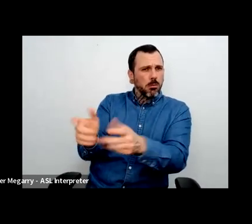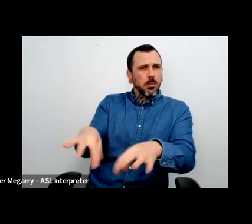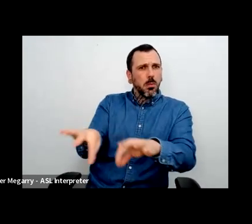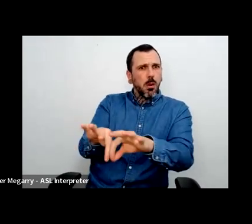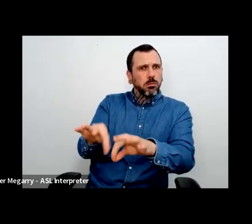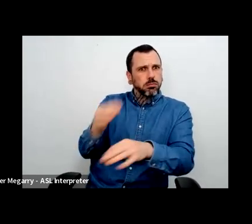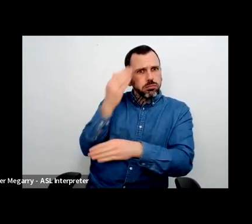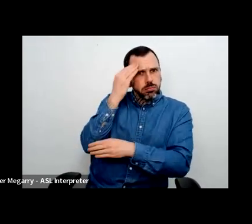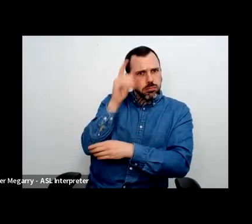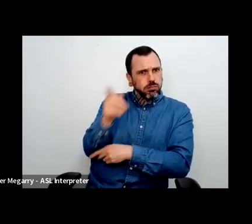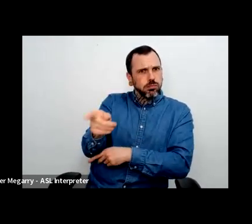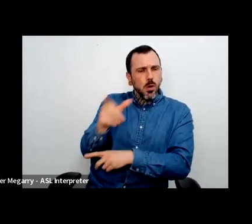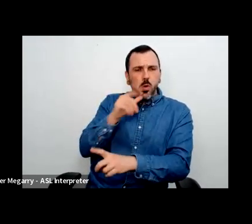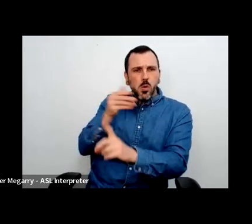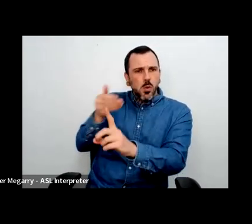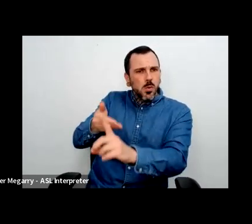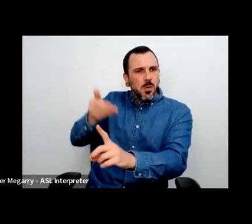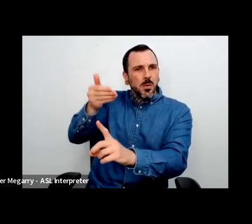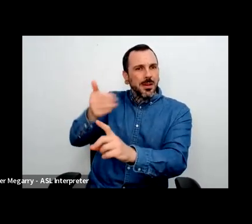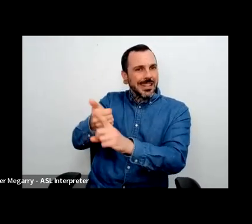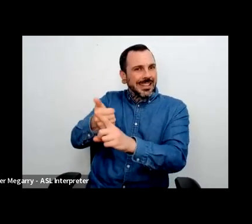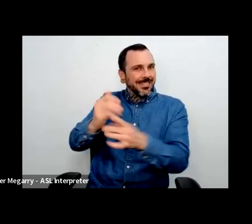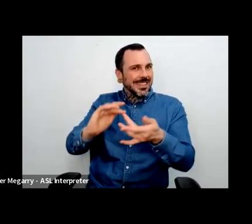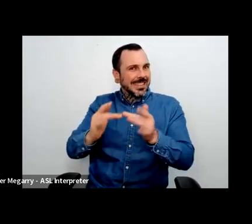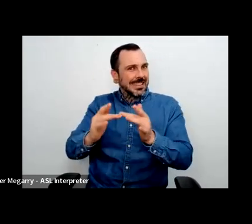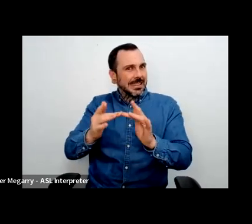is challenging and difficult. But